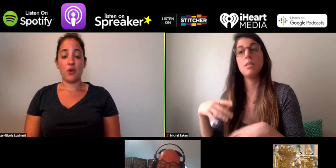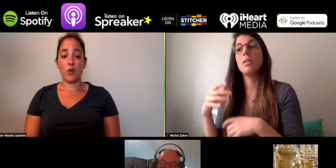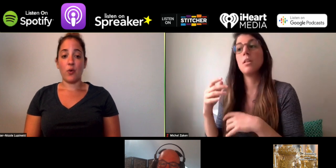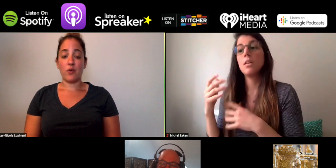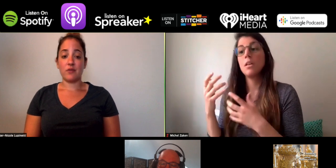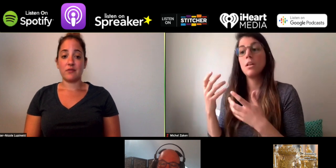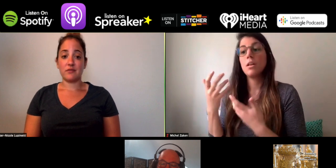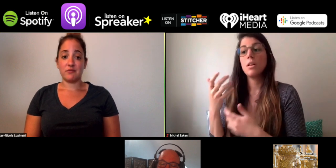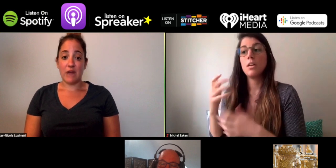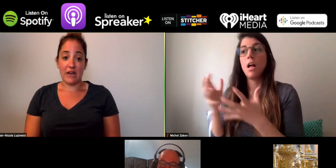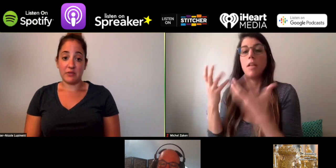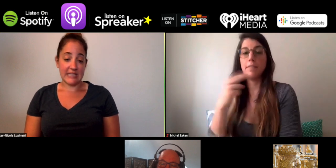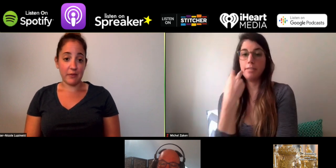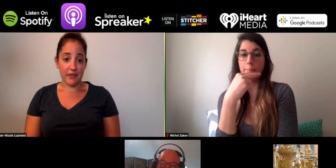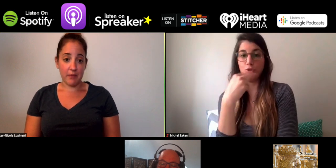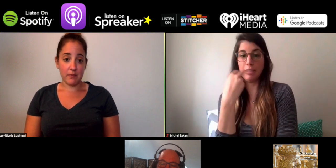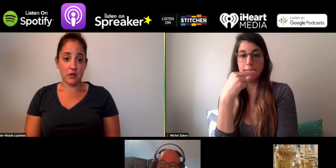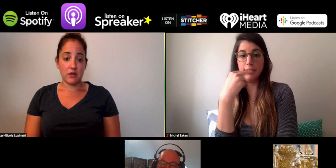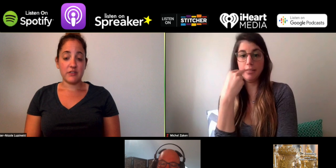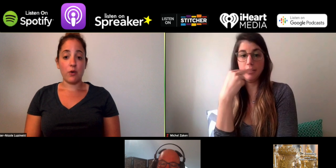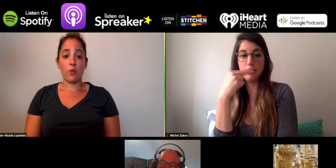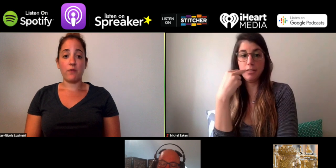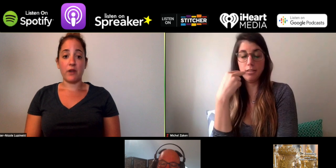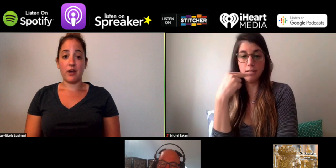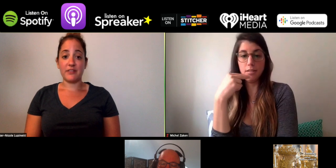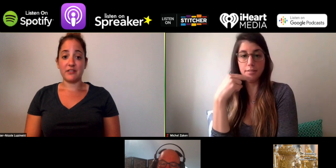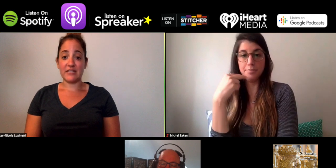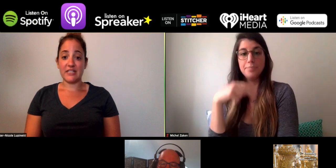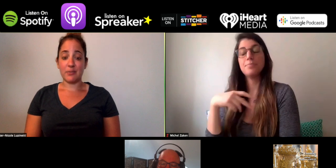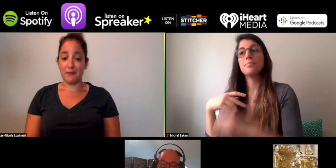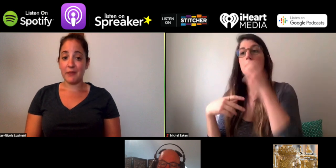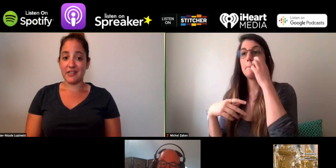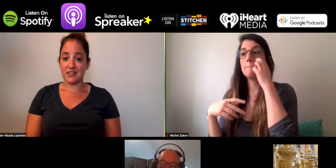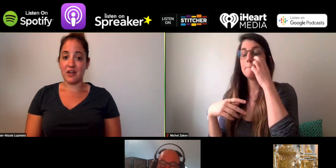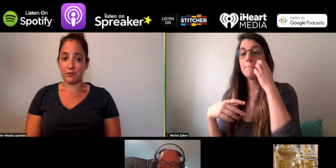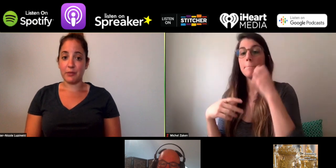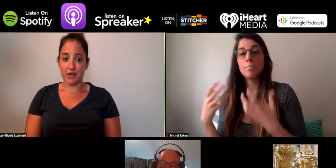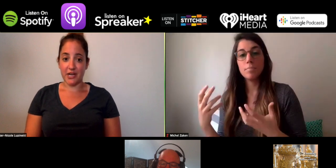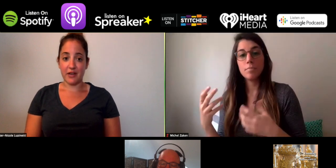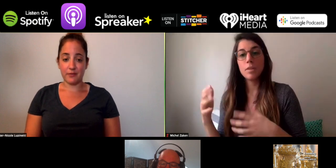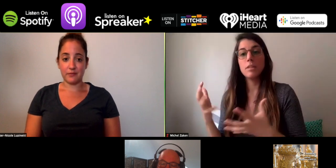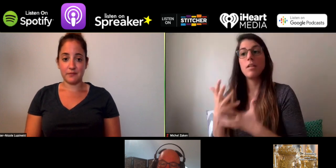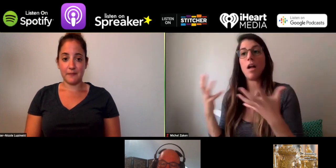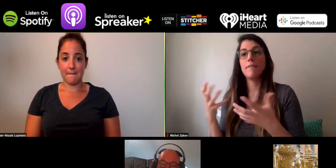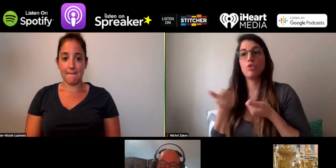So I don't sign with them. So for when it comes to listening with my family, it's a lot of lip